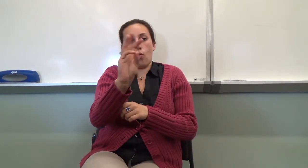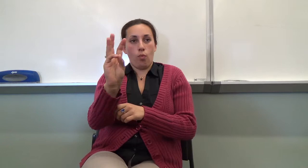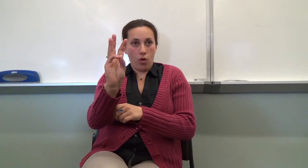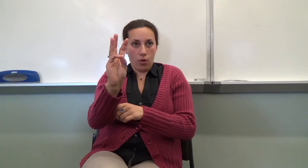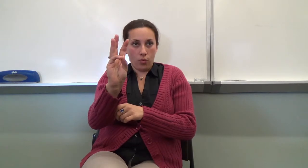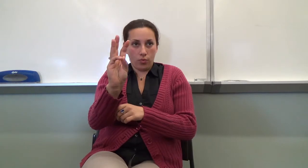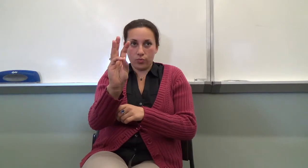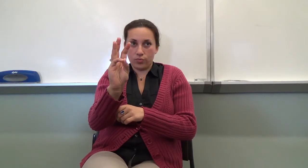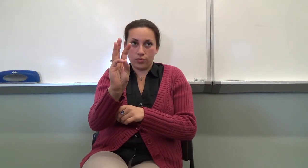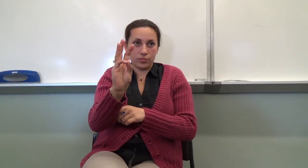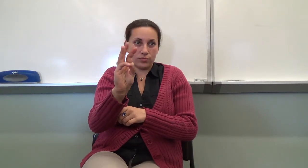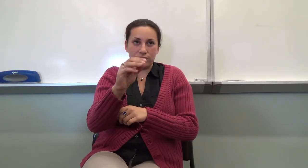vertex.